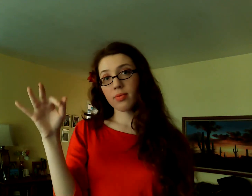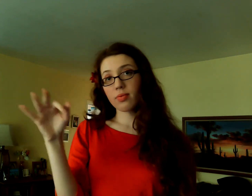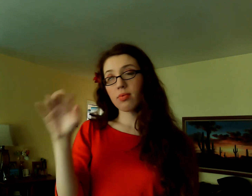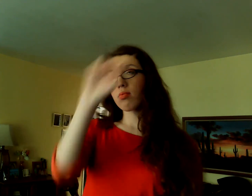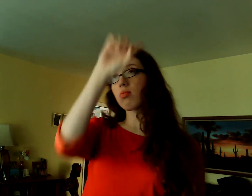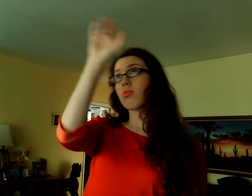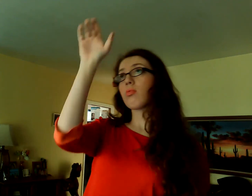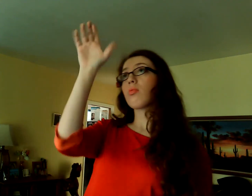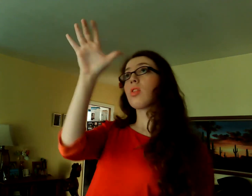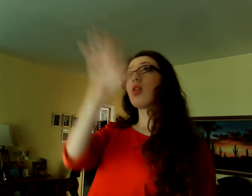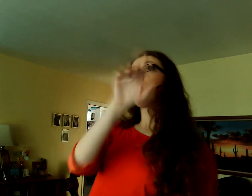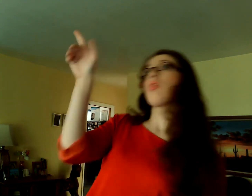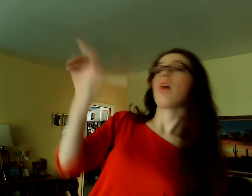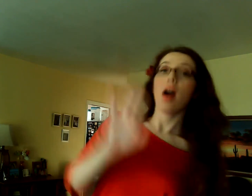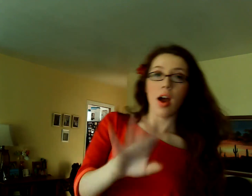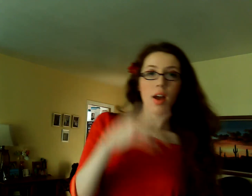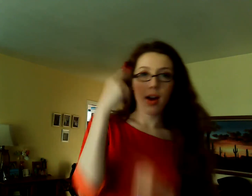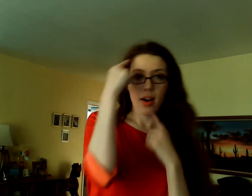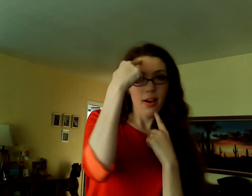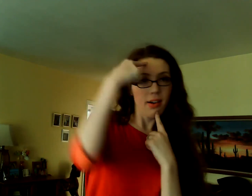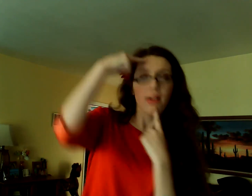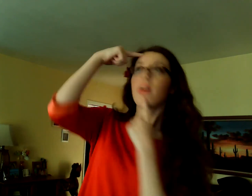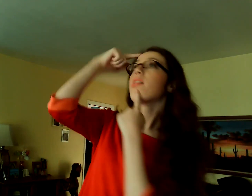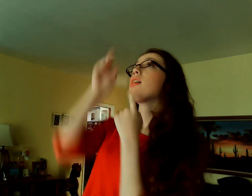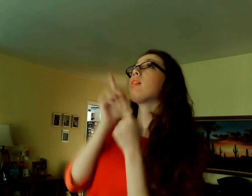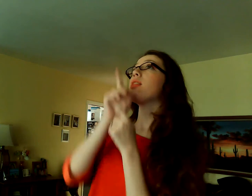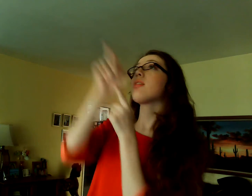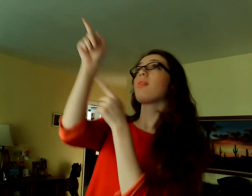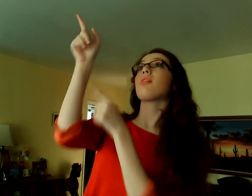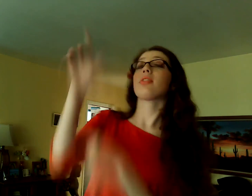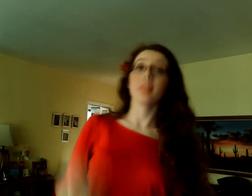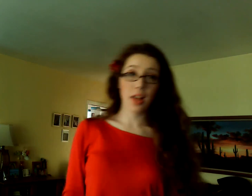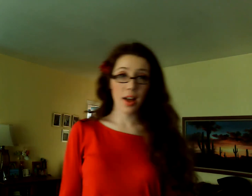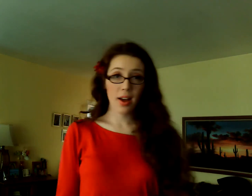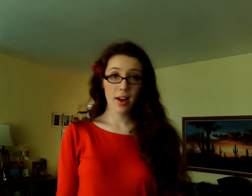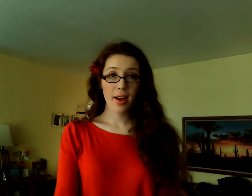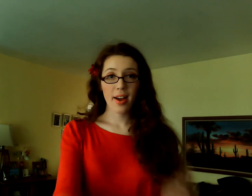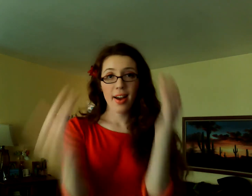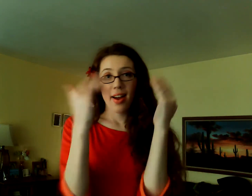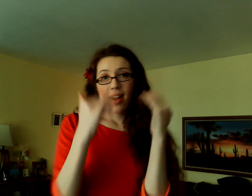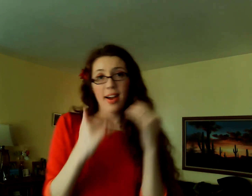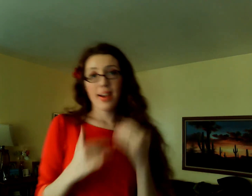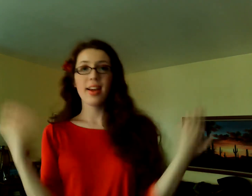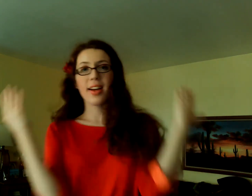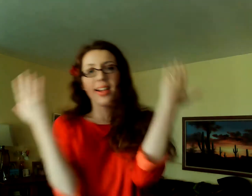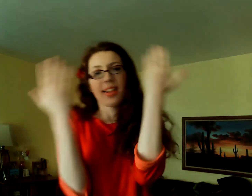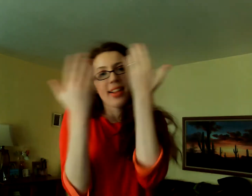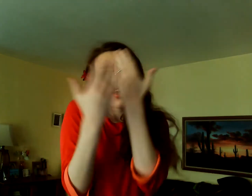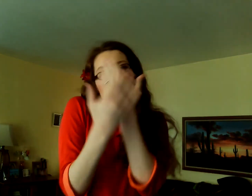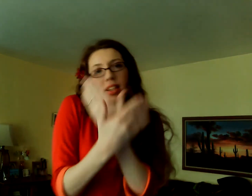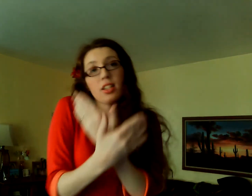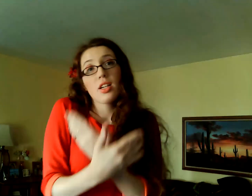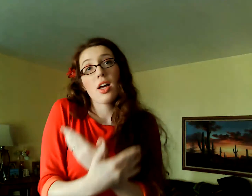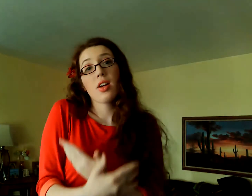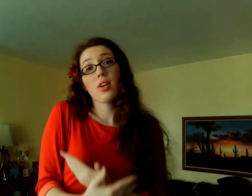Turn your face towards the sun Let the shadows